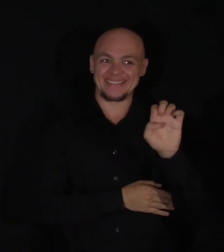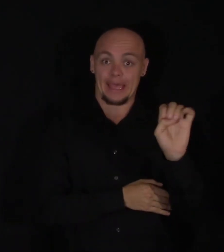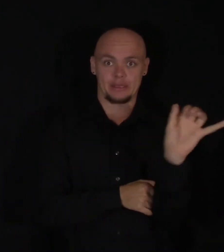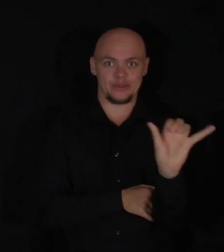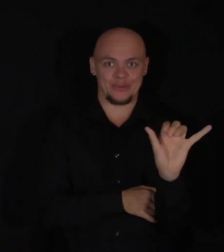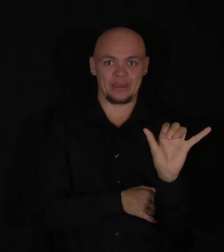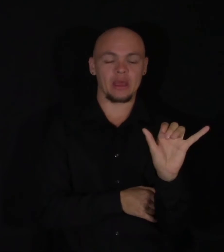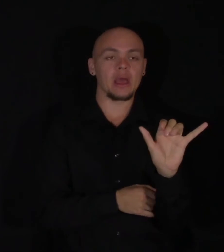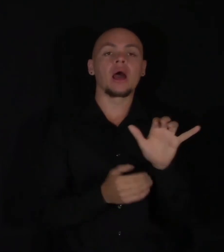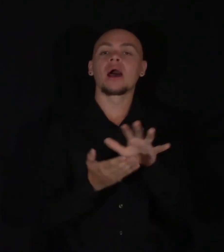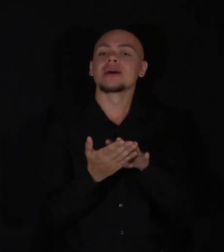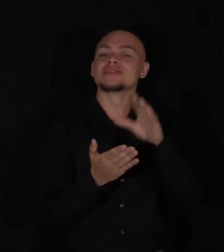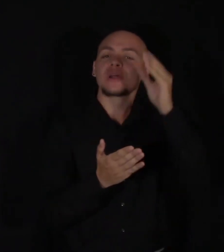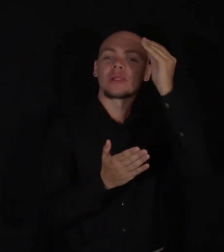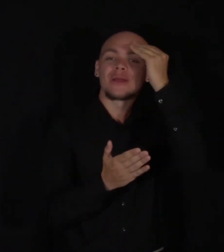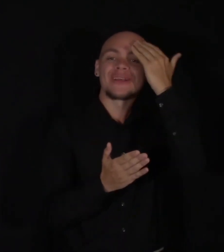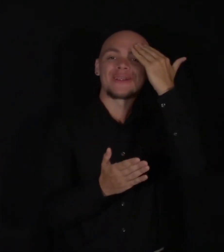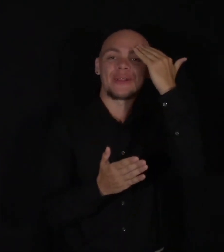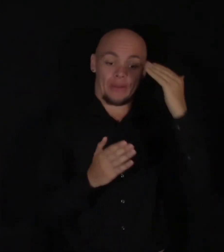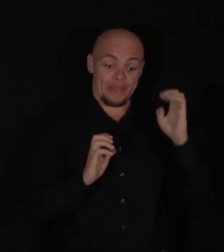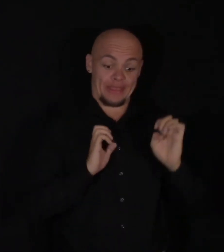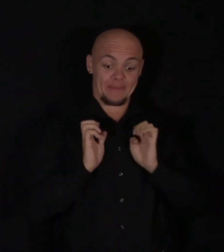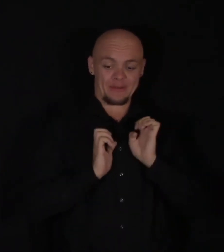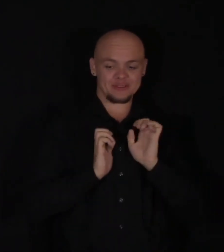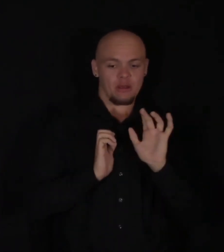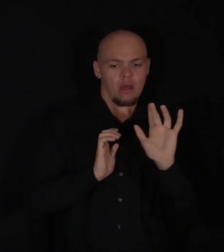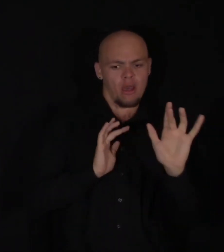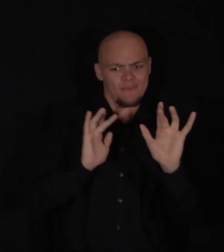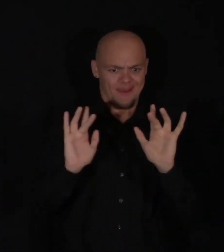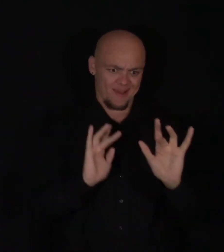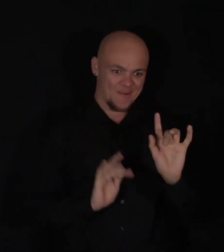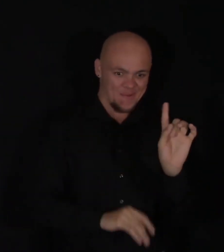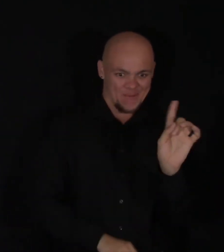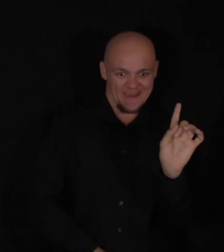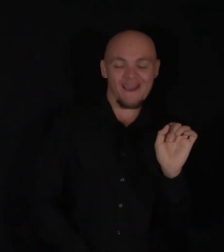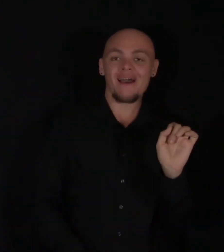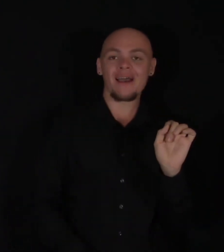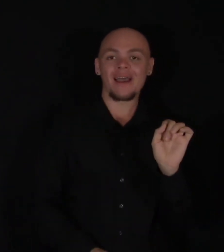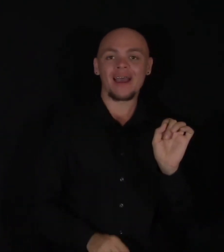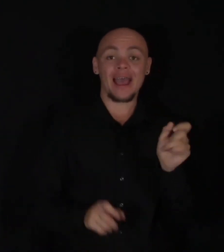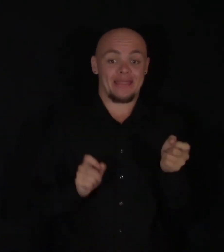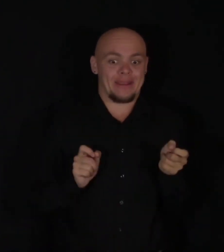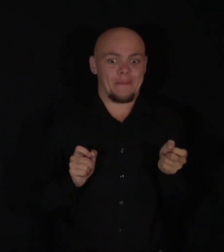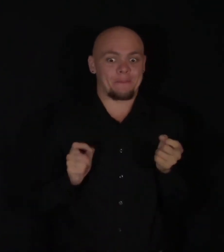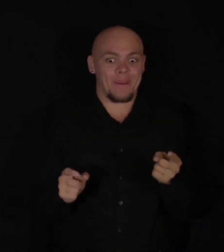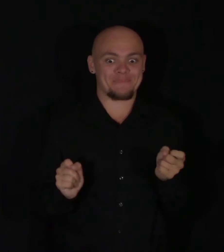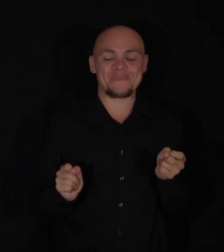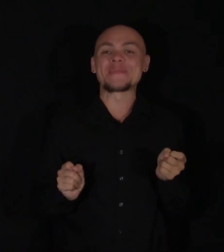It's about learning where the emotional buttons are and then triggering them.